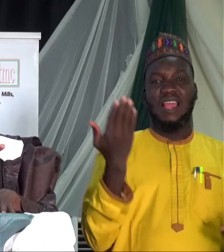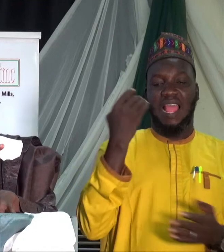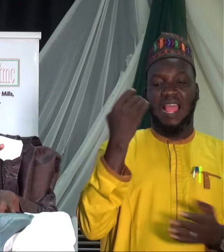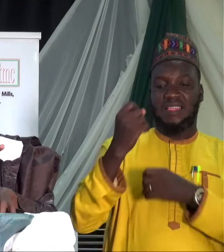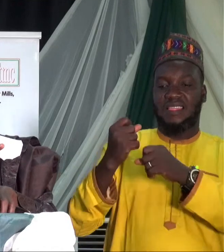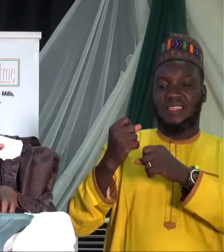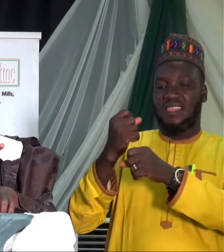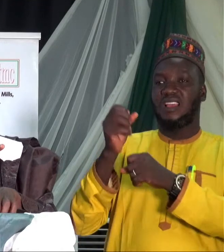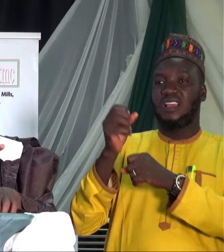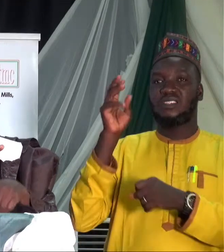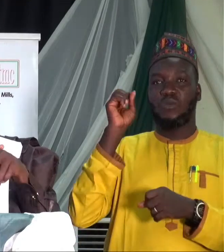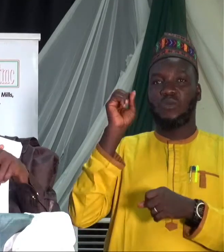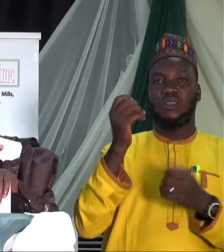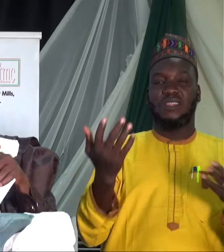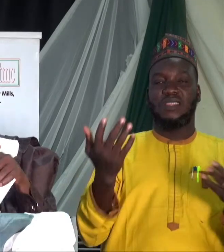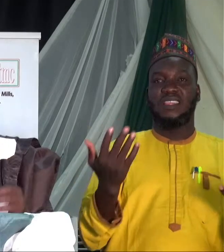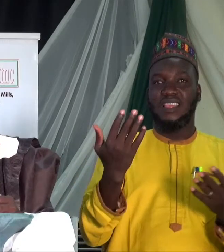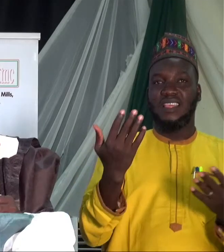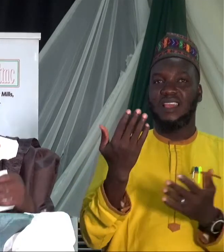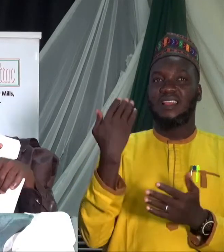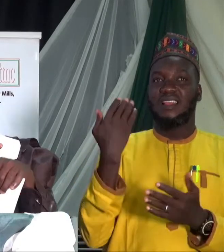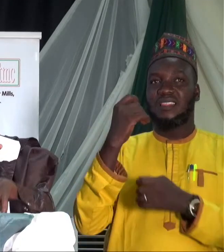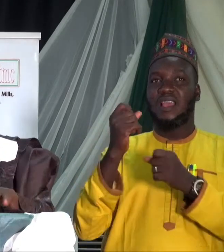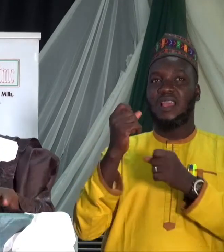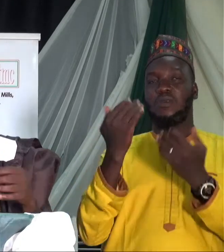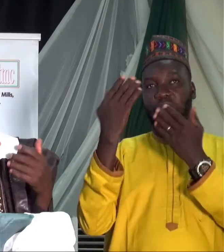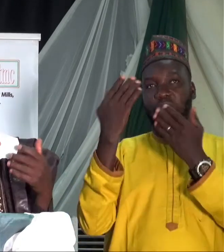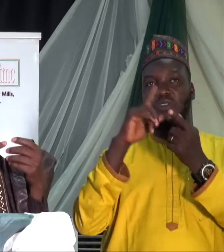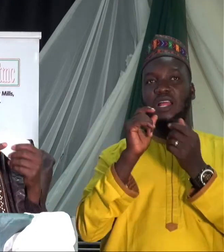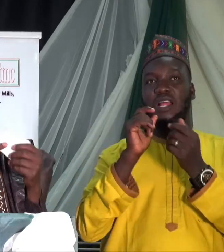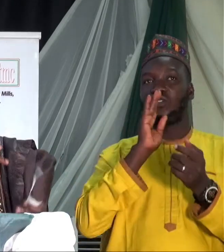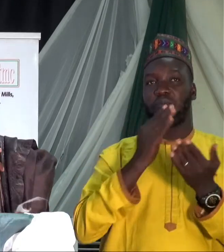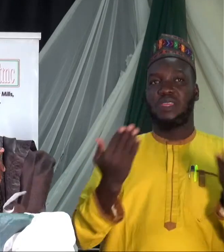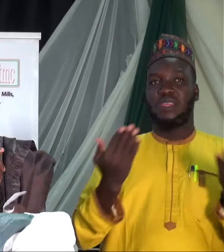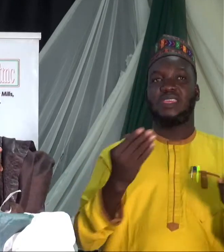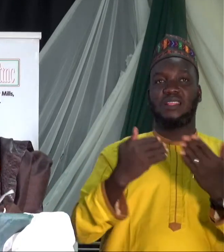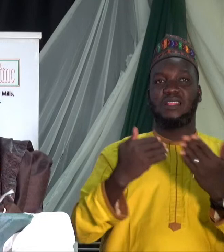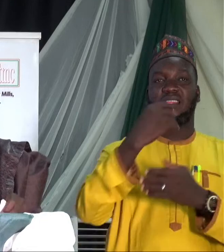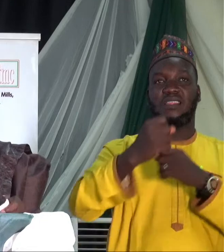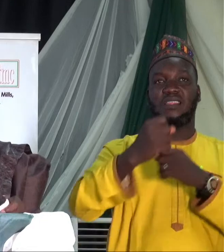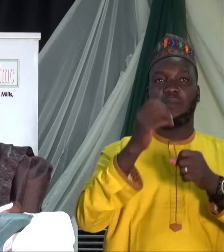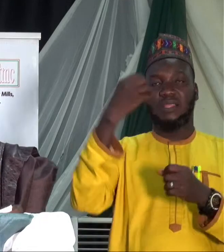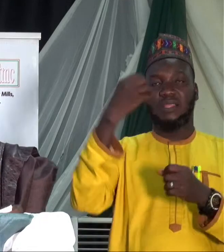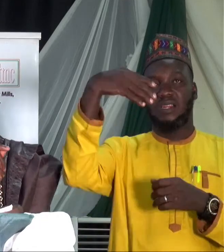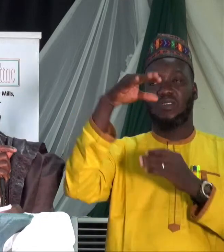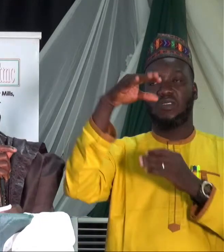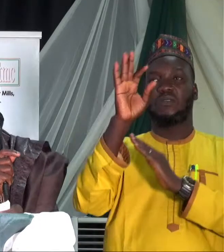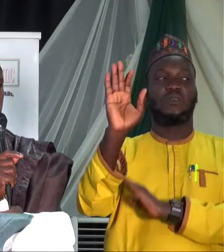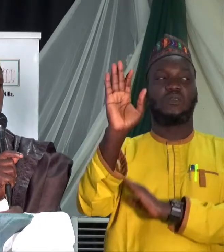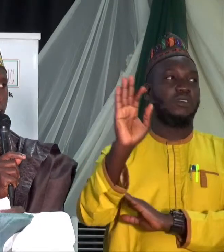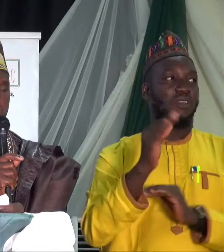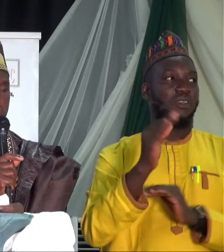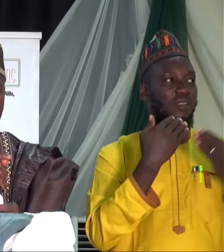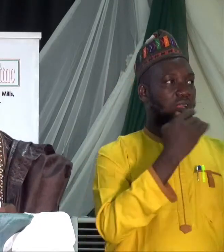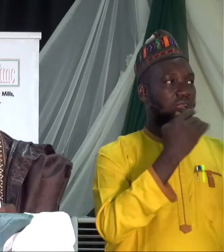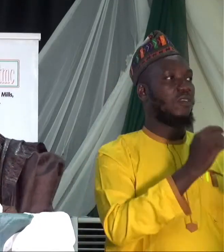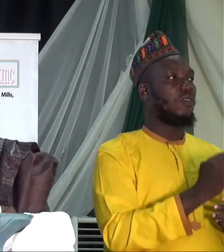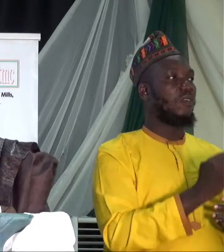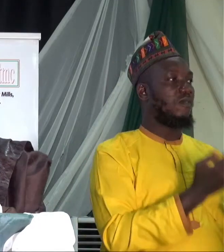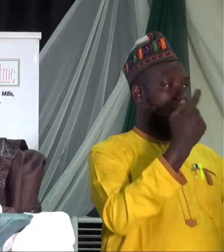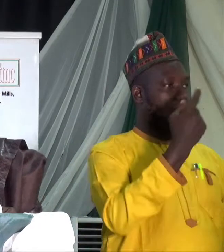know she's going to be here next year and more years to come by the grace of God. Inshallah ta'ala. Thank you very much, ma, for being there for